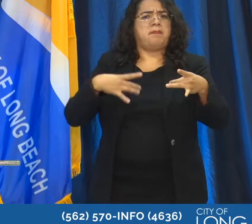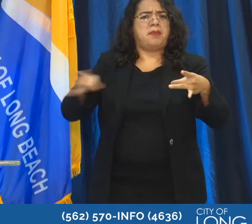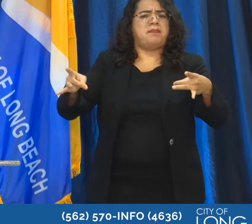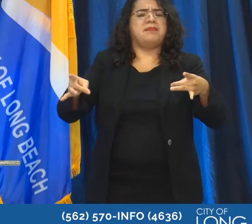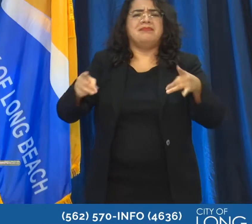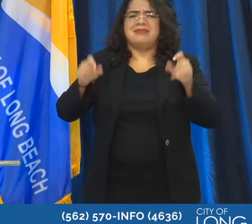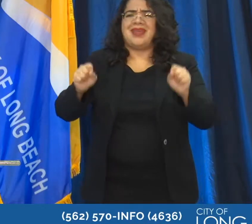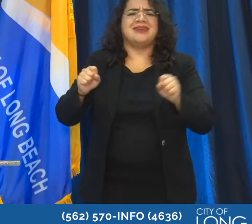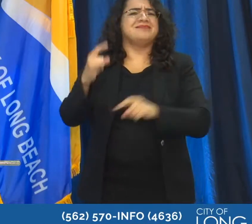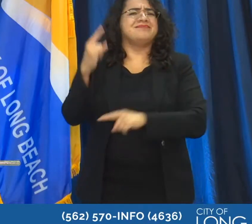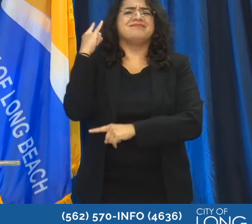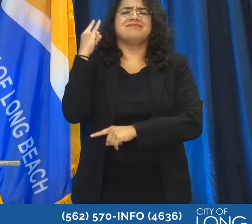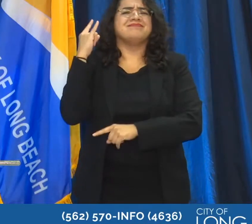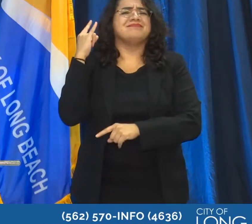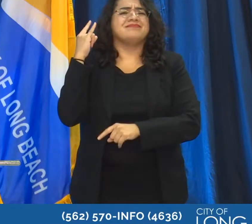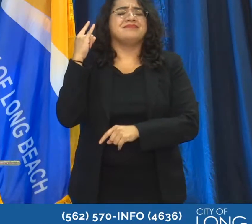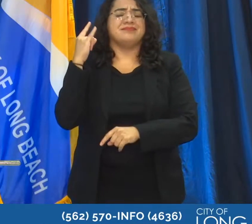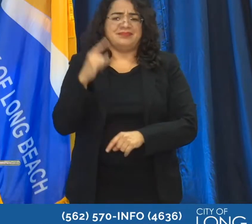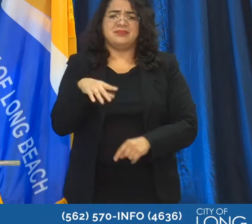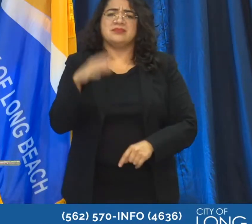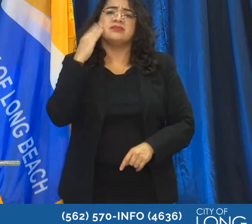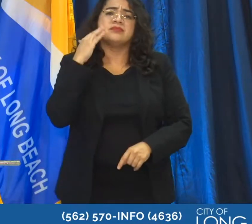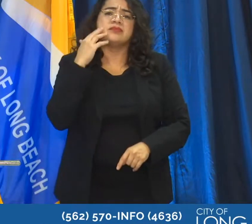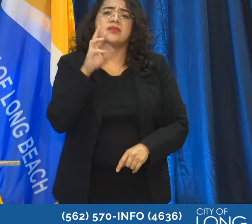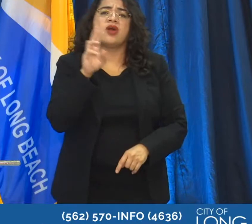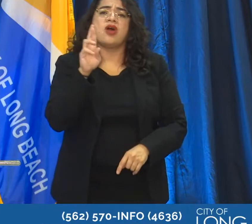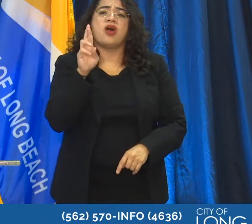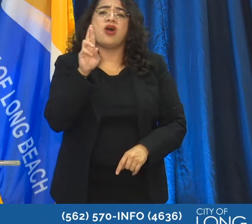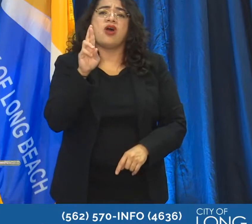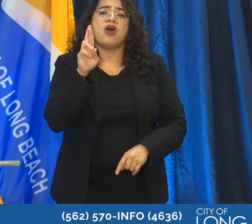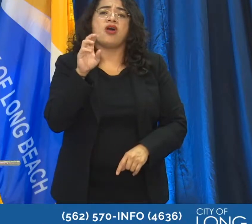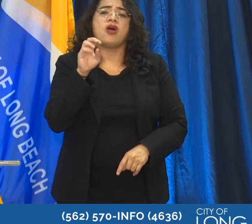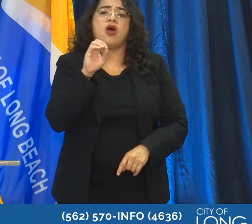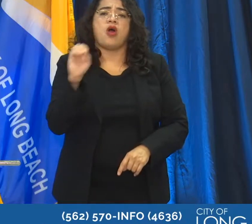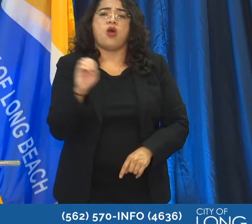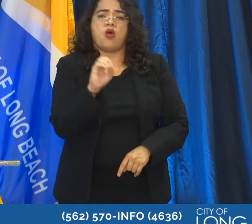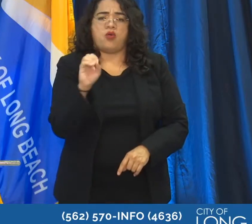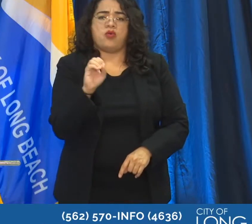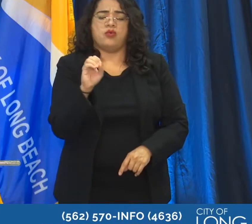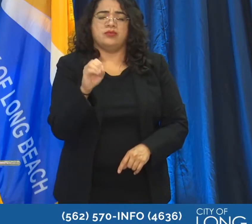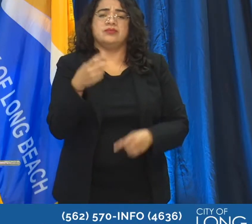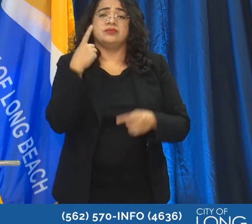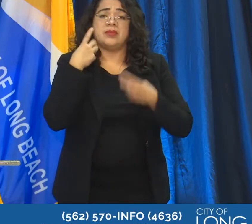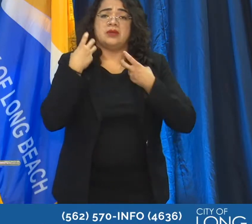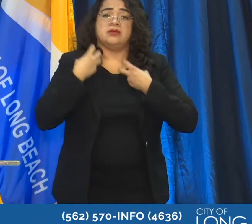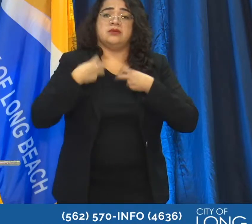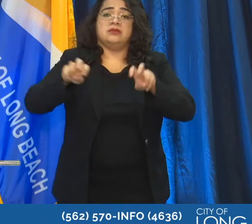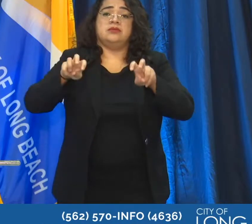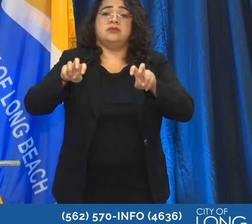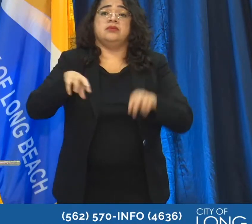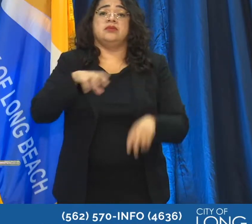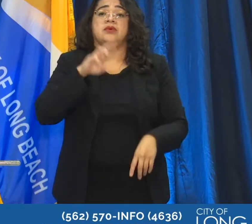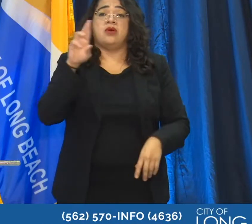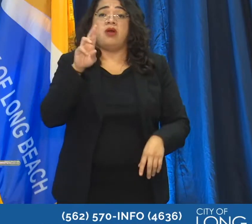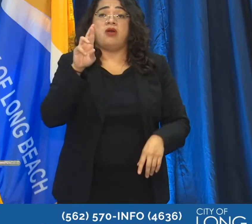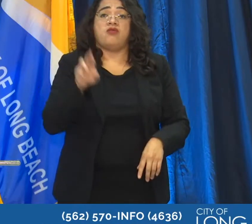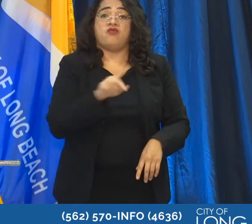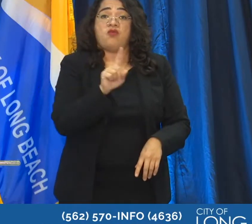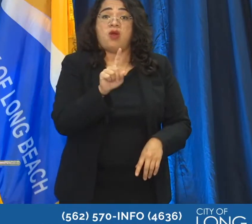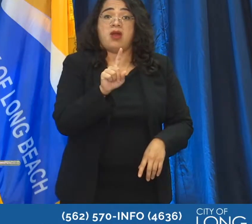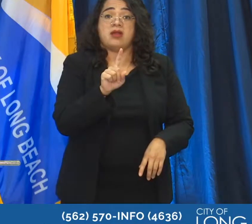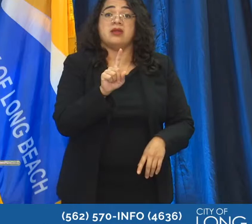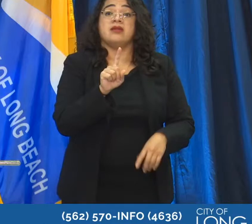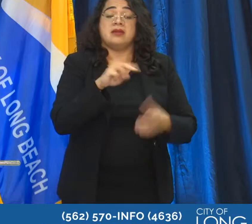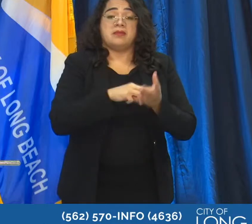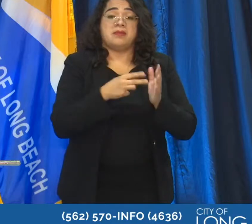person. So you hear this thing about the R0, right, the transmission rate. So the R0 of 1 is one person infects one